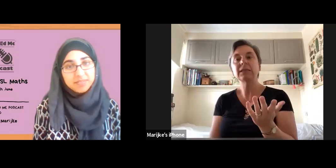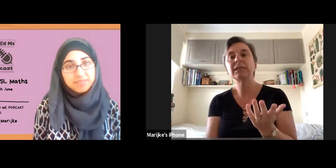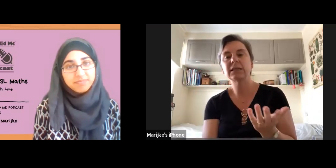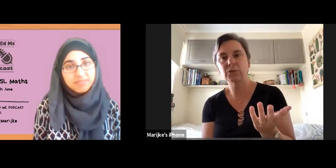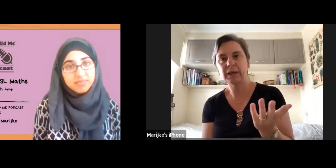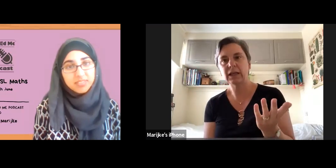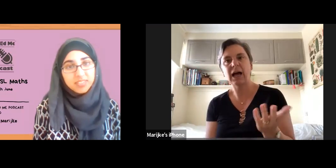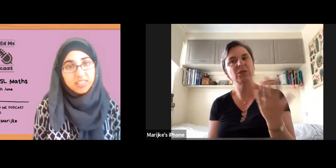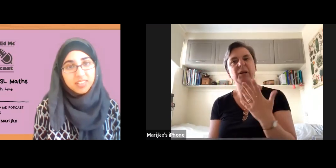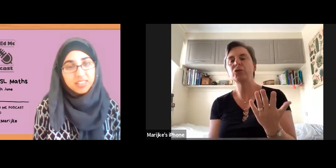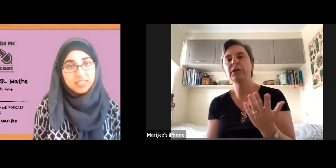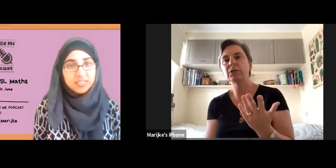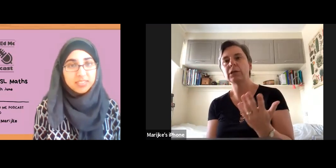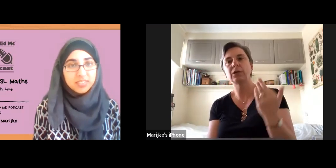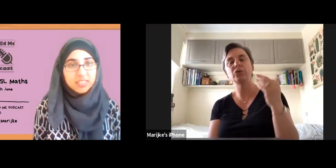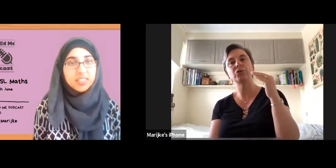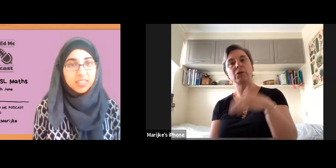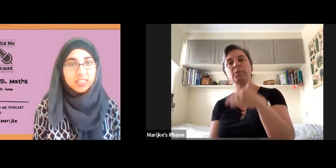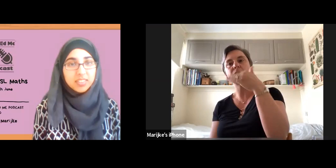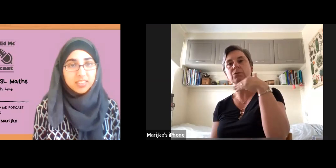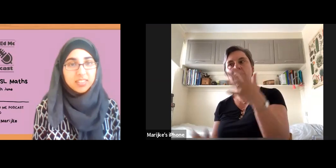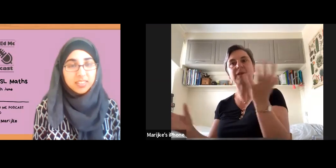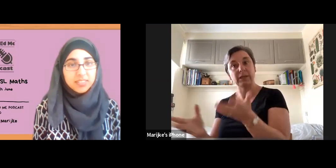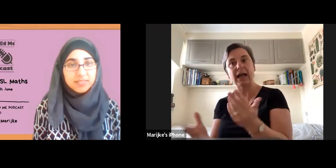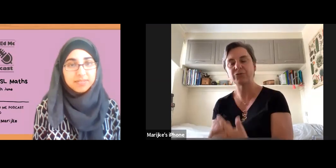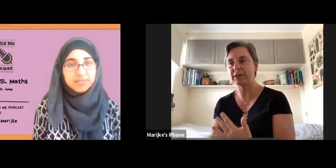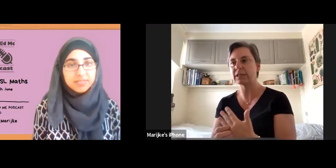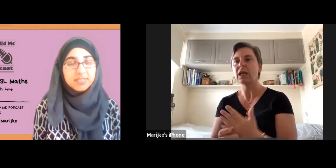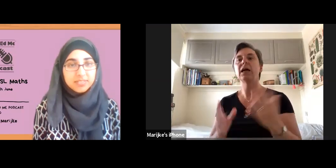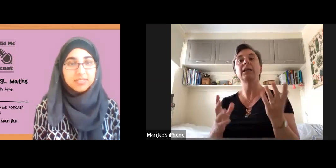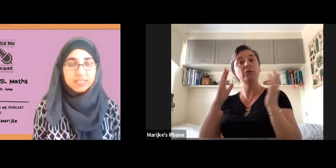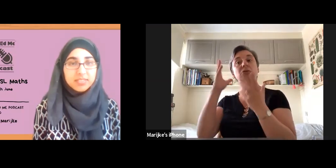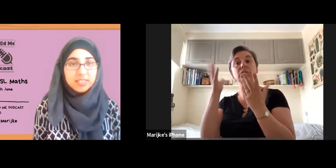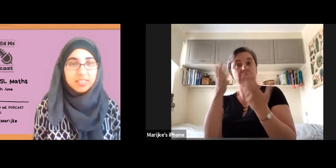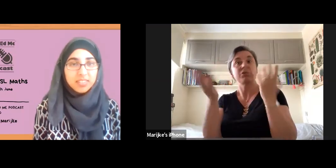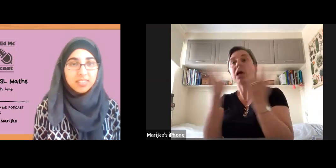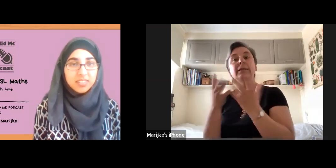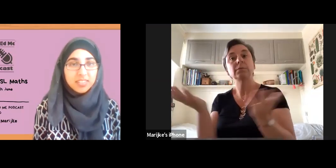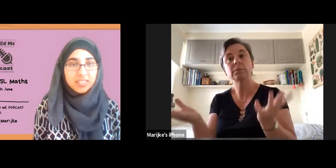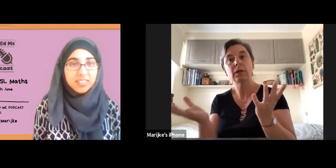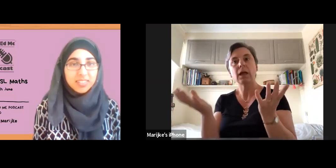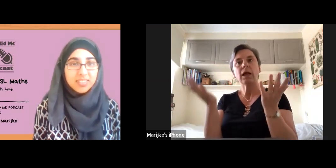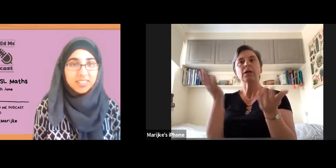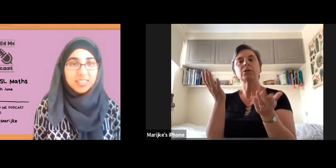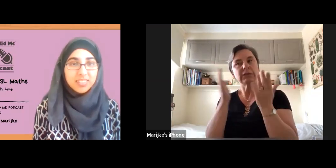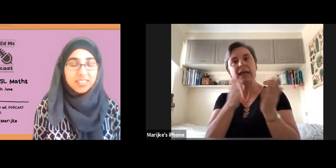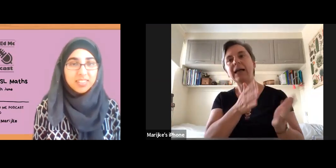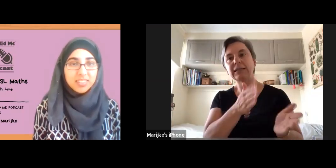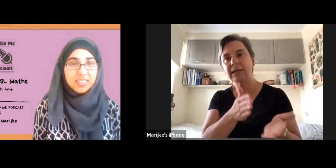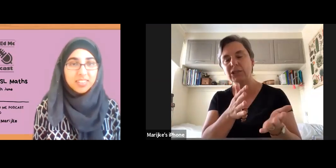said to me that I was about 2 years old, and I used to come to family gatherings and I used to sign. So they had to say to